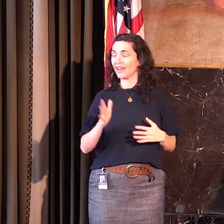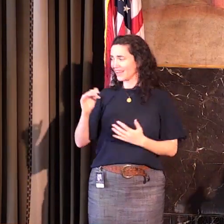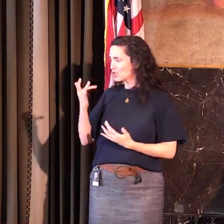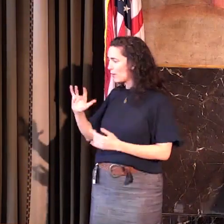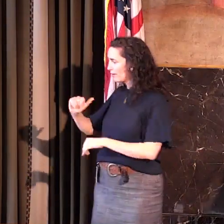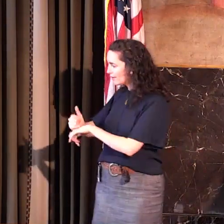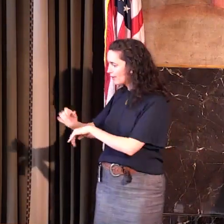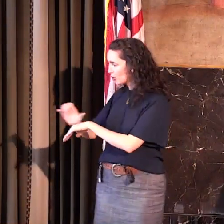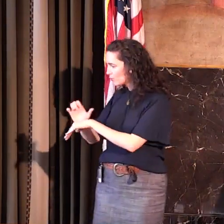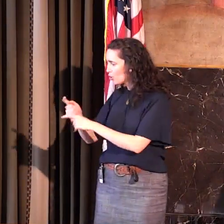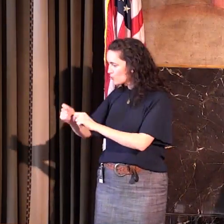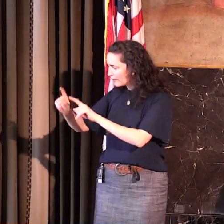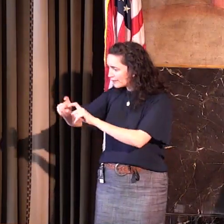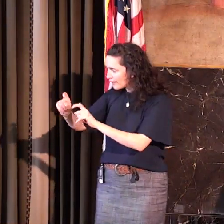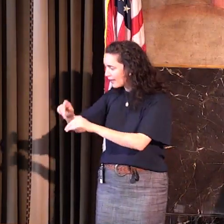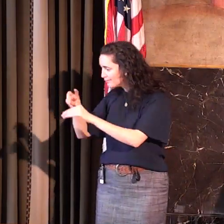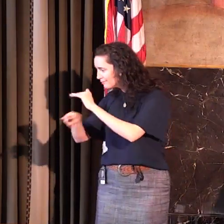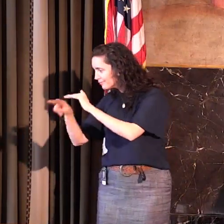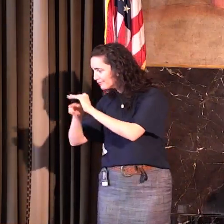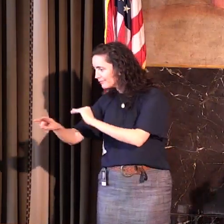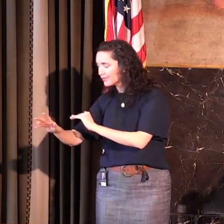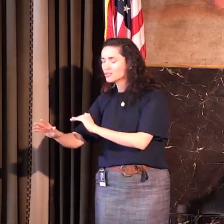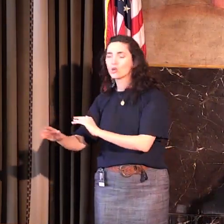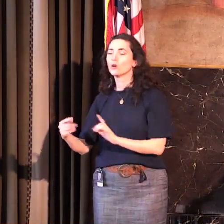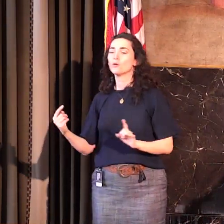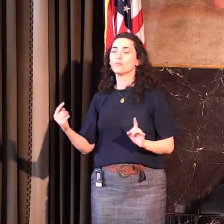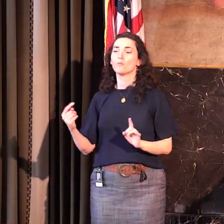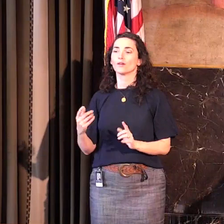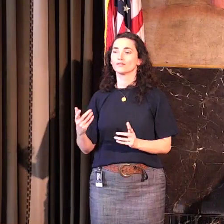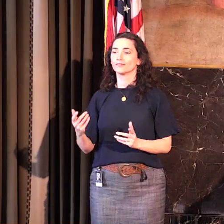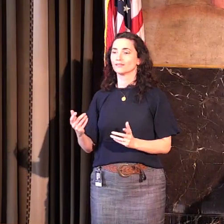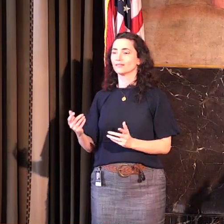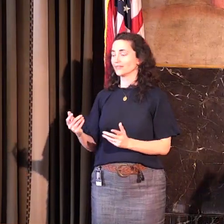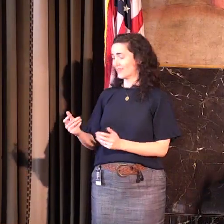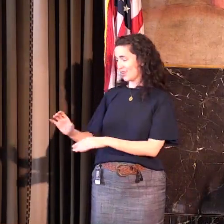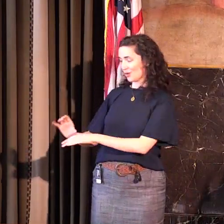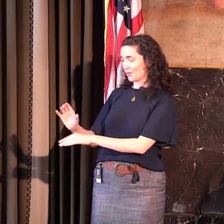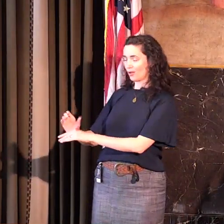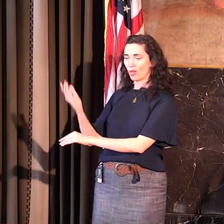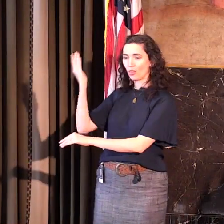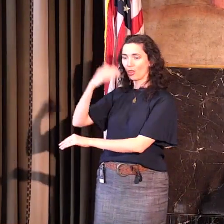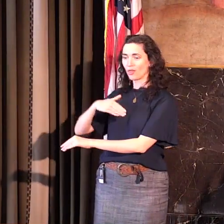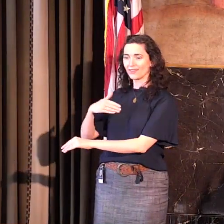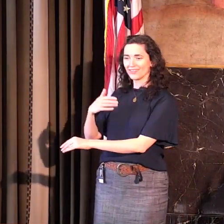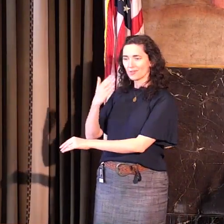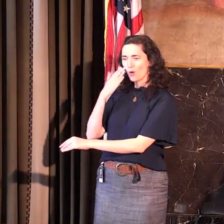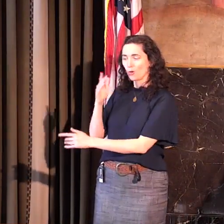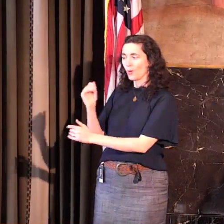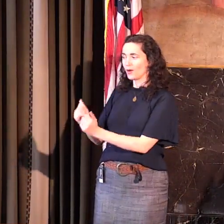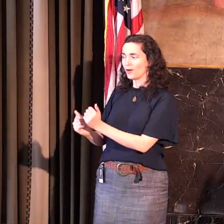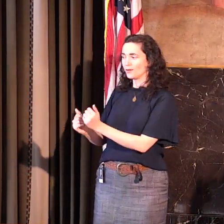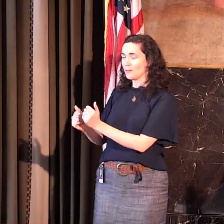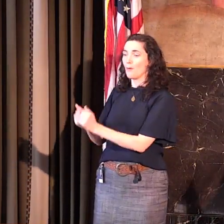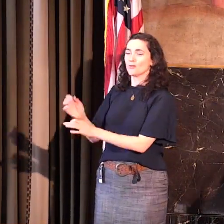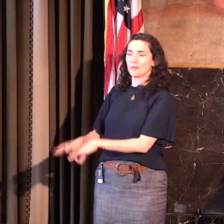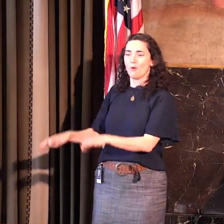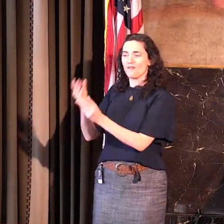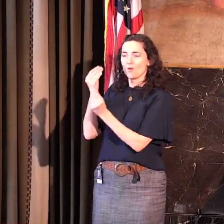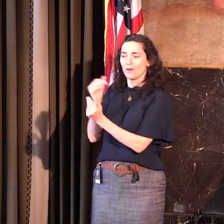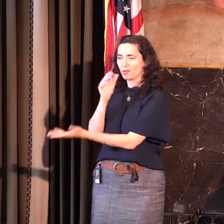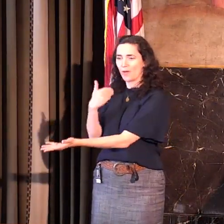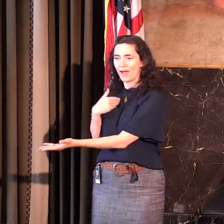And so the most essential information that you're looking for is often not in the model that we're looking at. And you